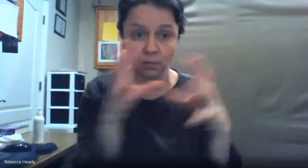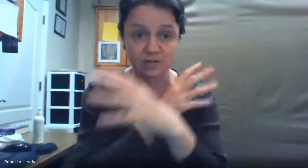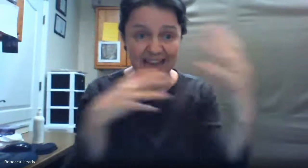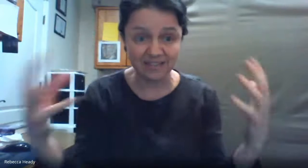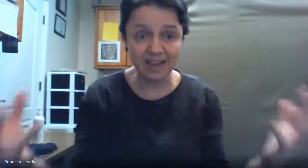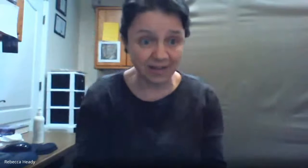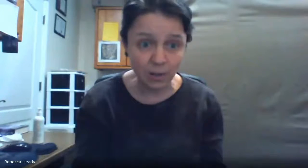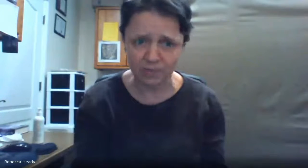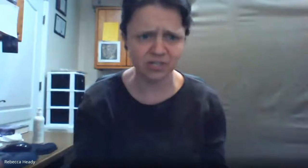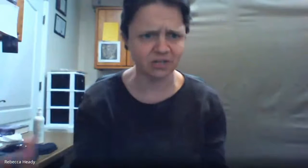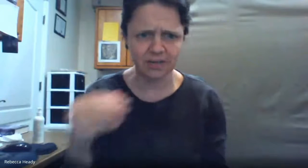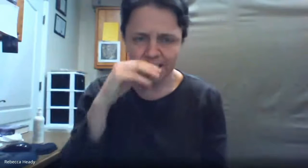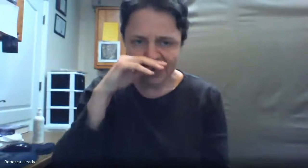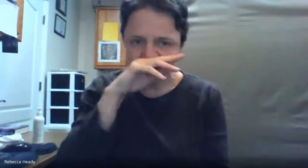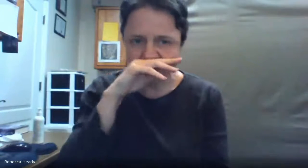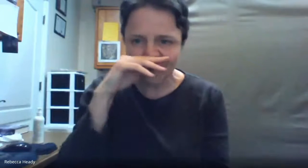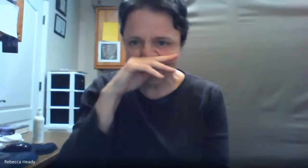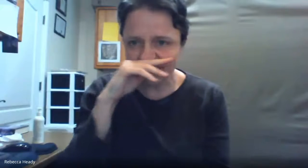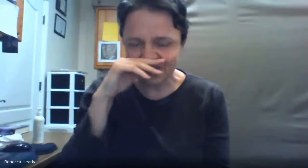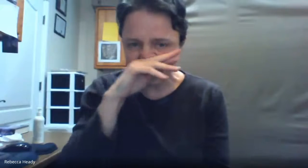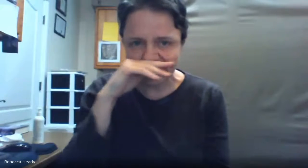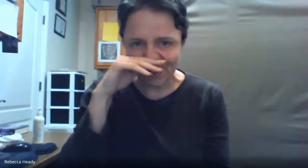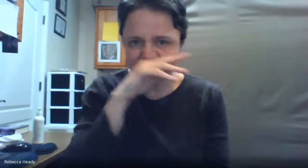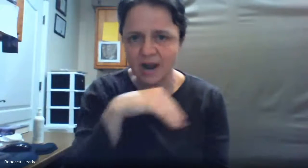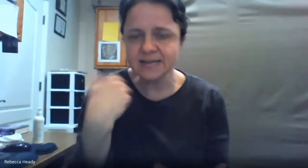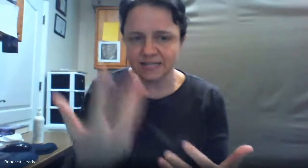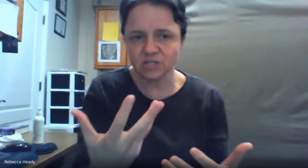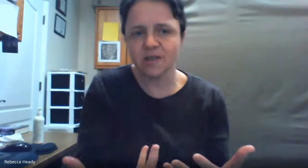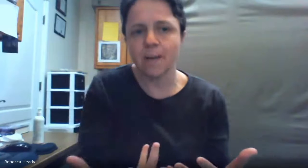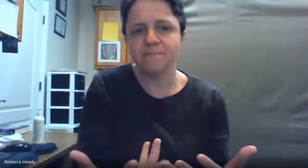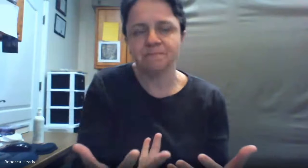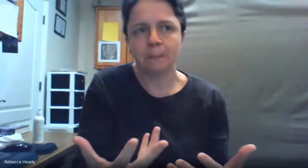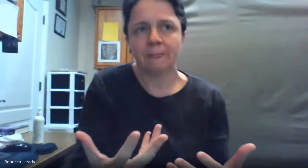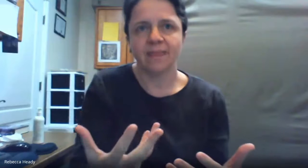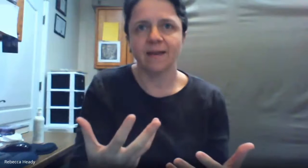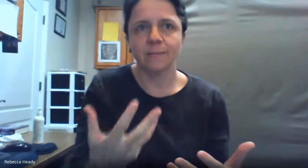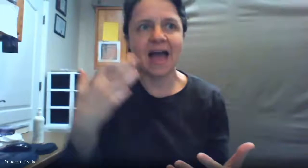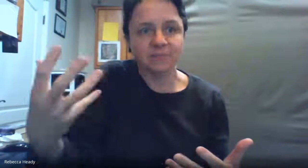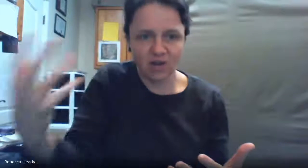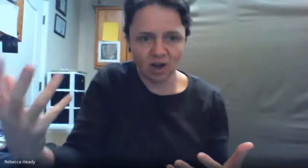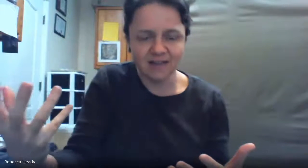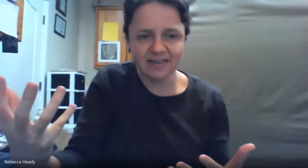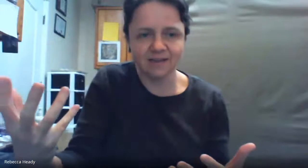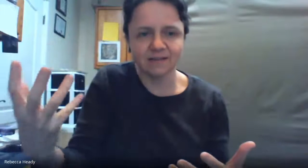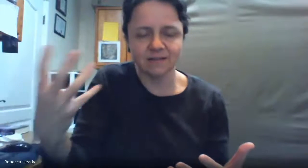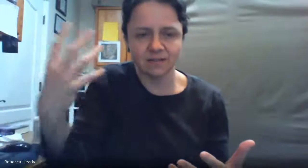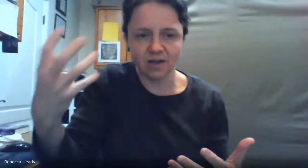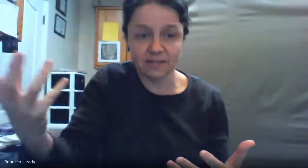they're a tactile language. And so, trying to teach them abstract concepts,